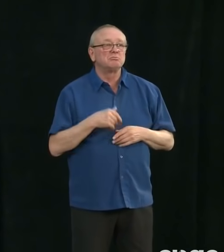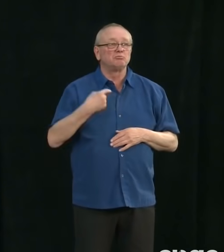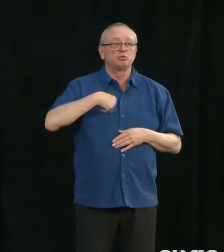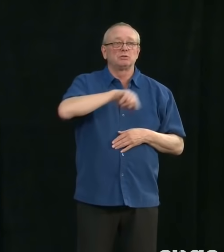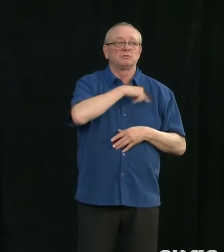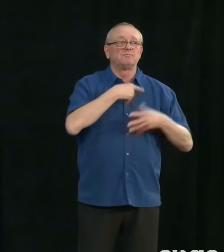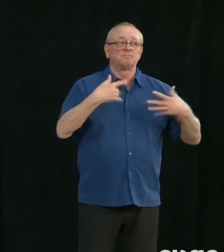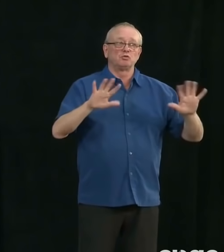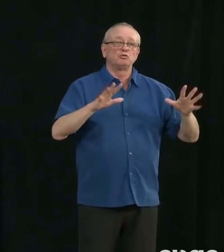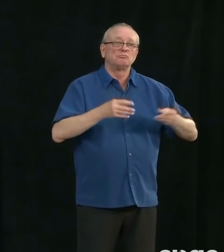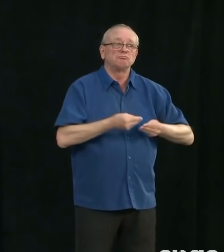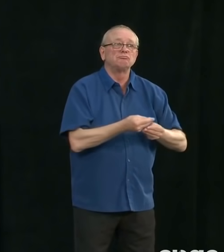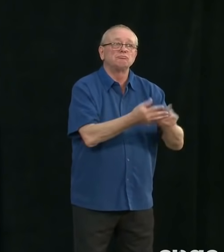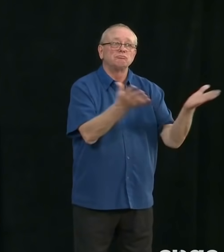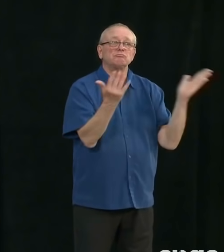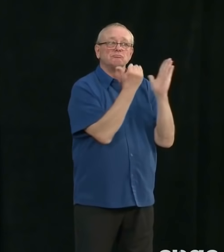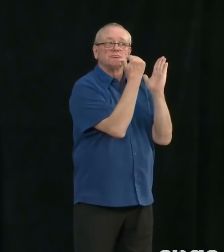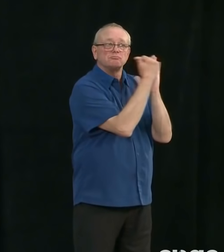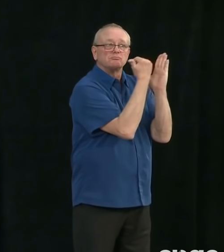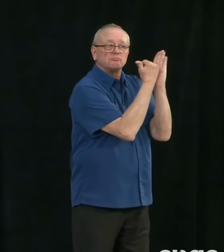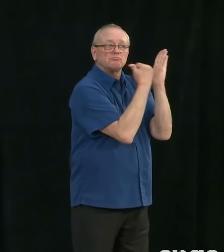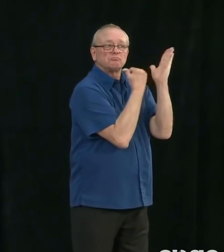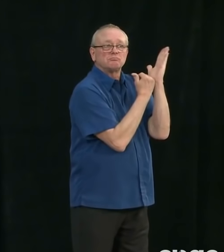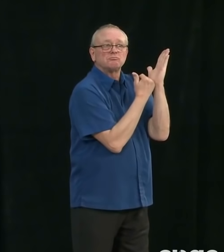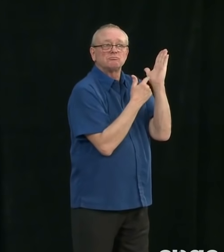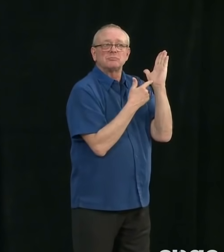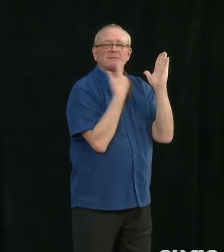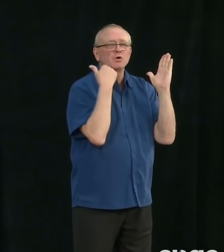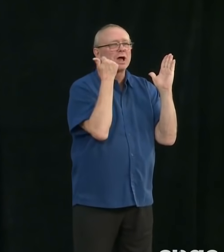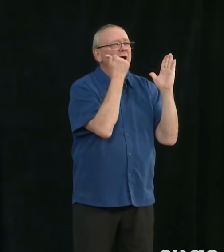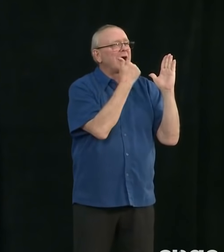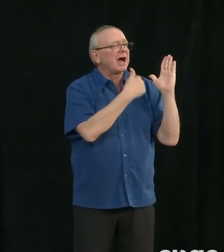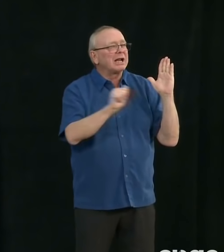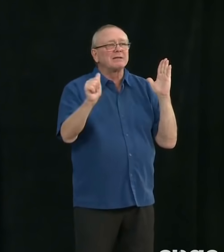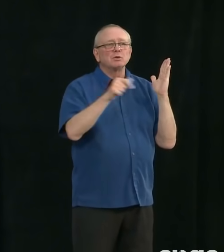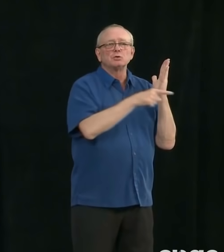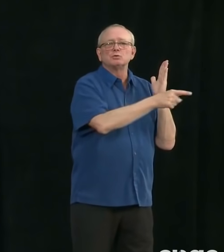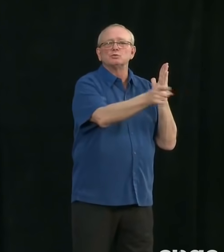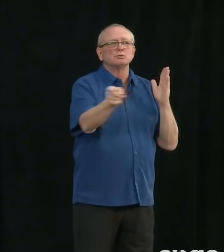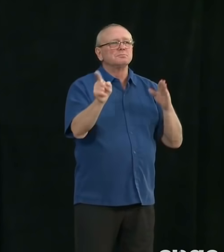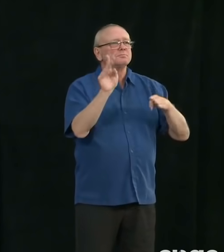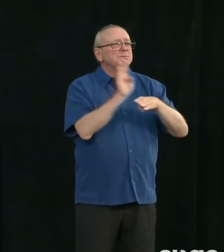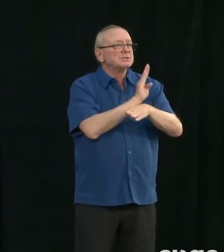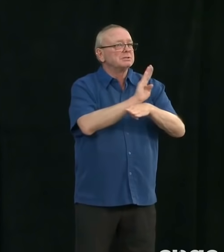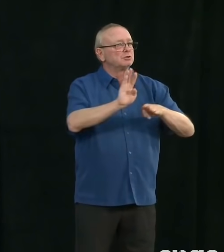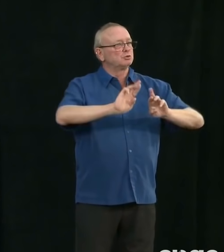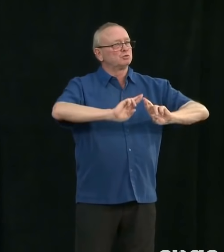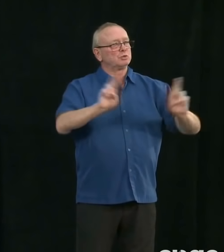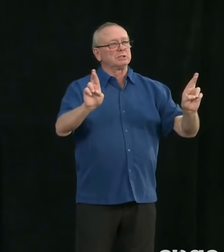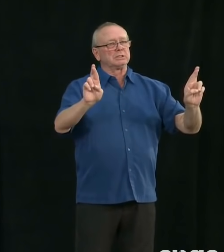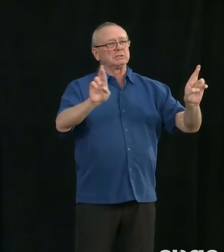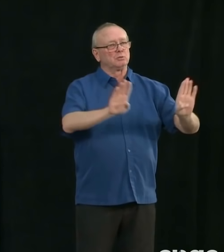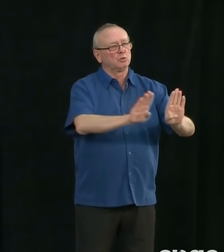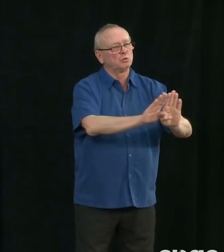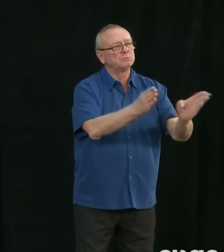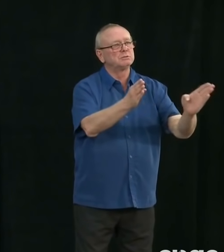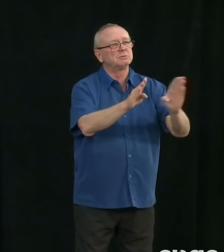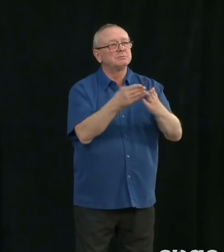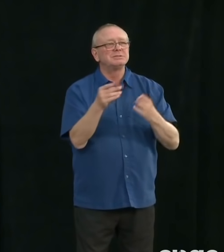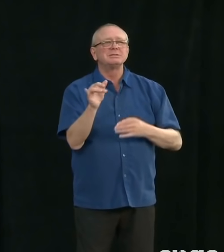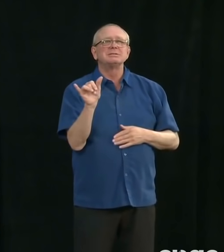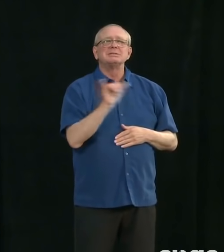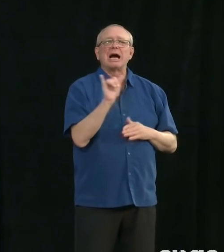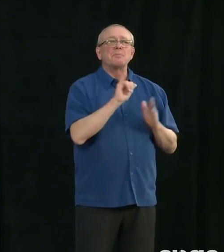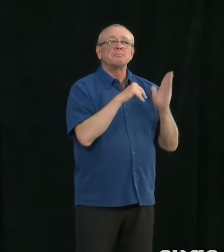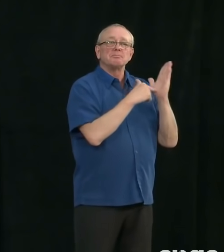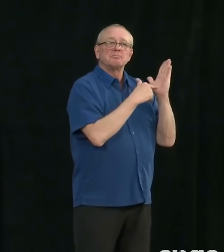things that need to be followed by businesses that are currently open, those that have not needed to close during the public health measures period.